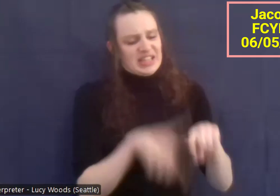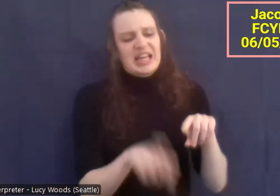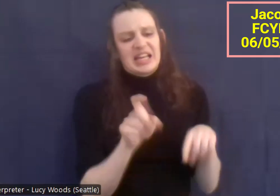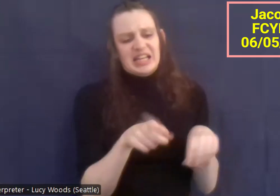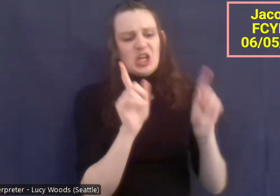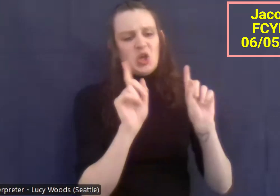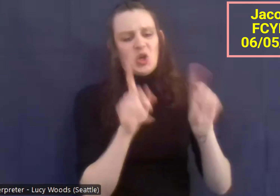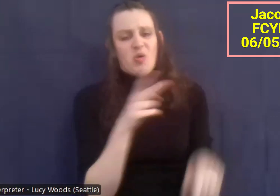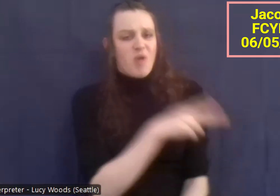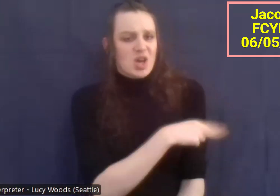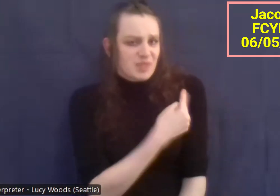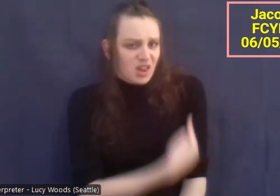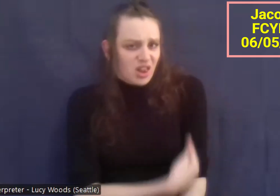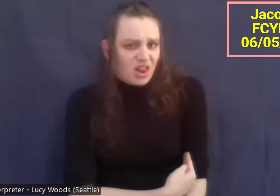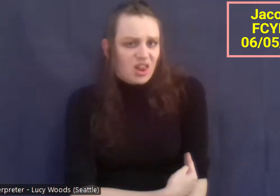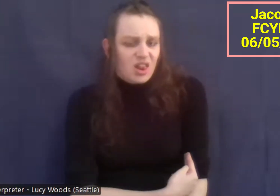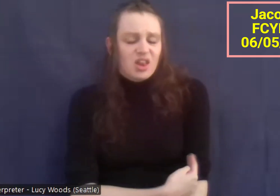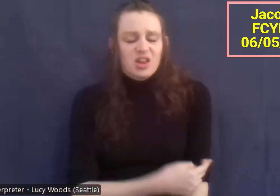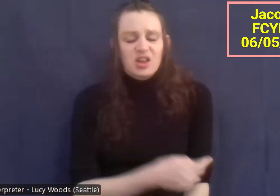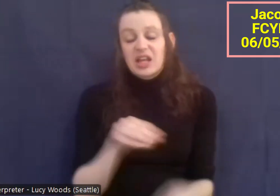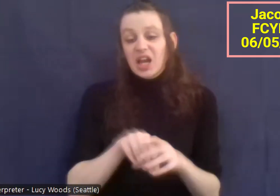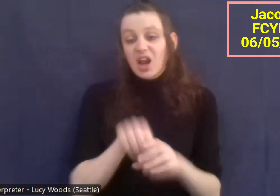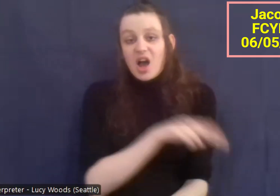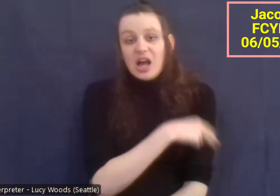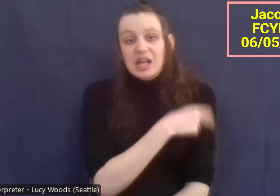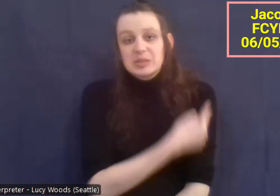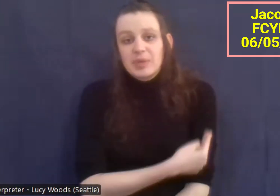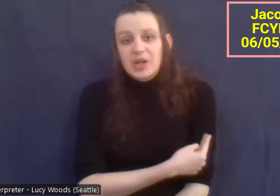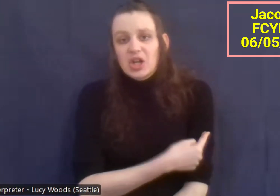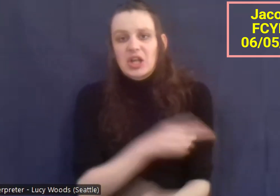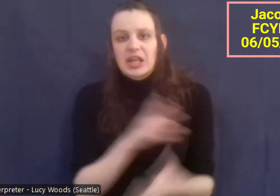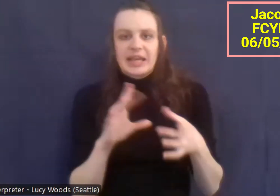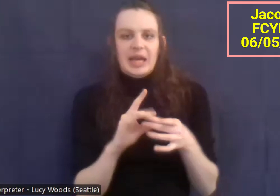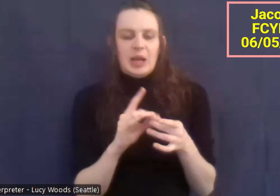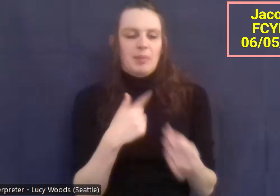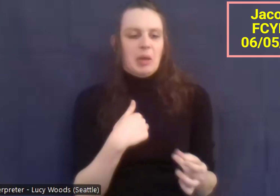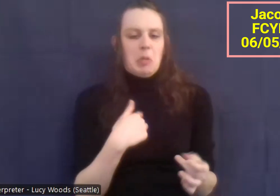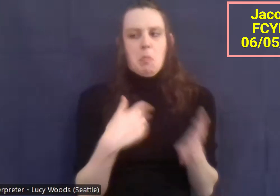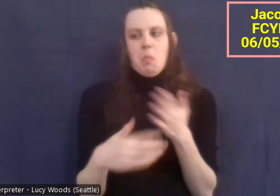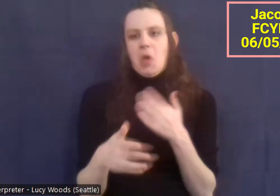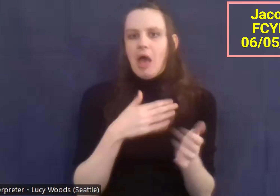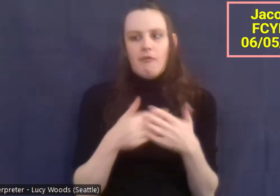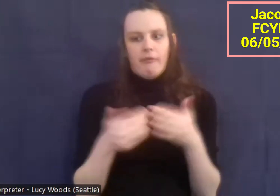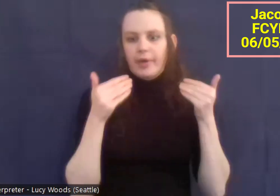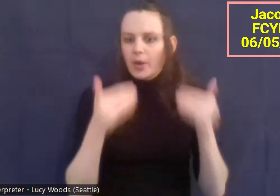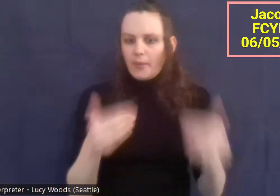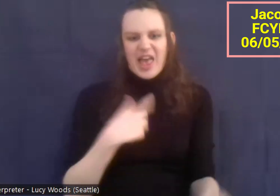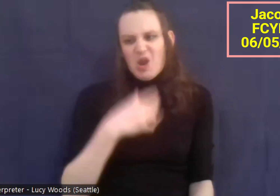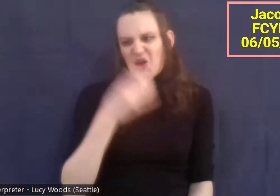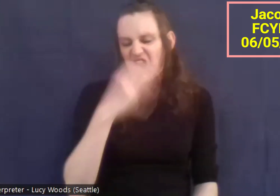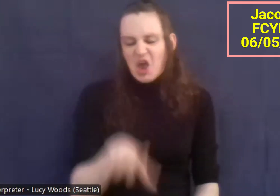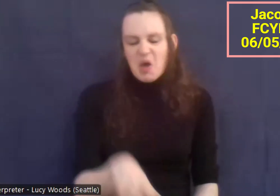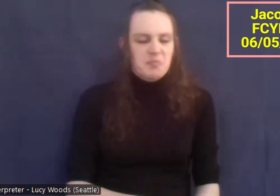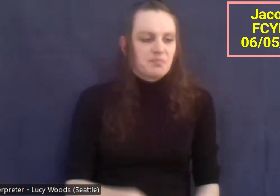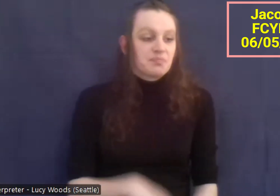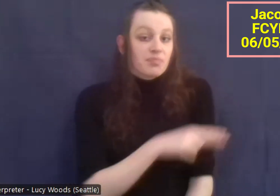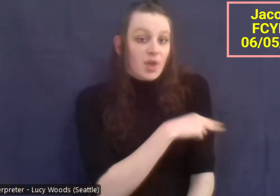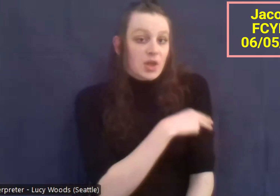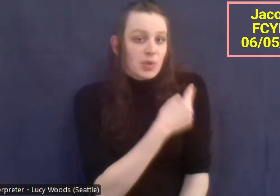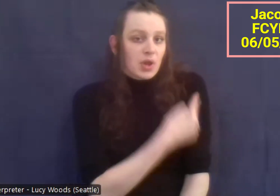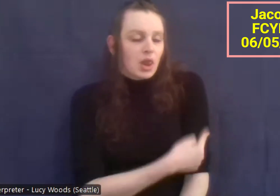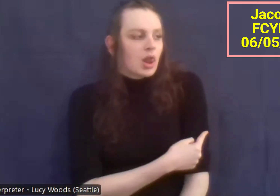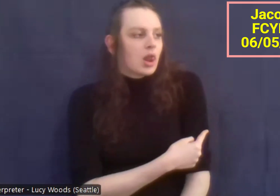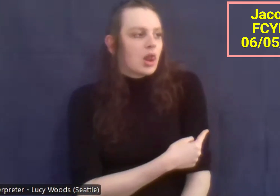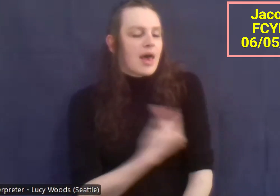hospital." While I was in the hospital, they hooked me up with. I was like, "Whatever, dude. Let's fucking do it." And while I was in the hospital, they hooked me up